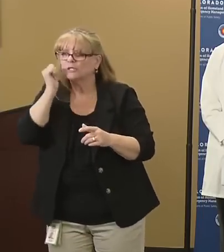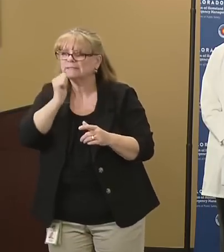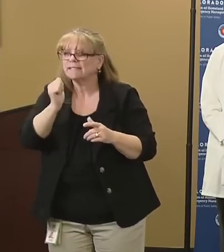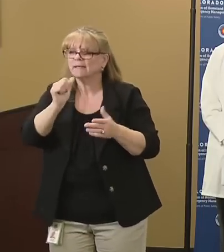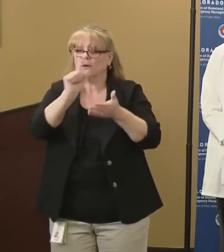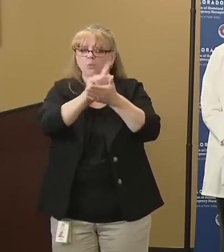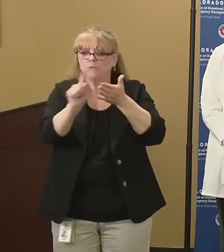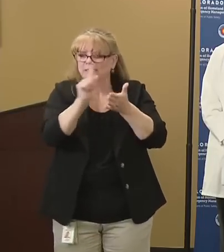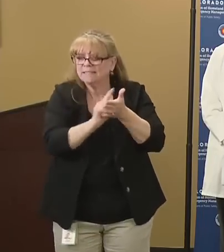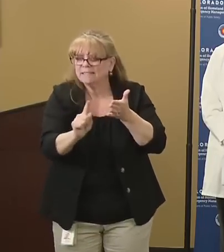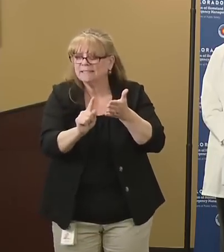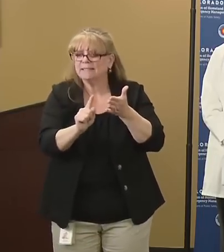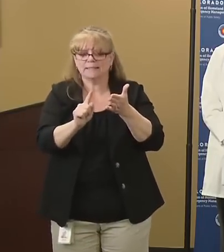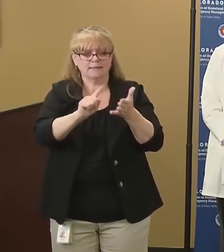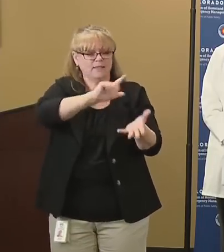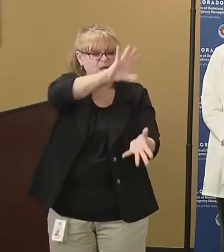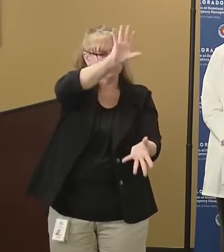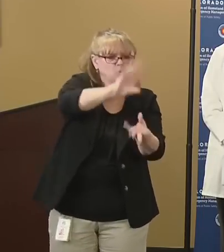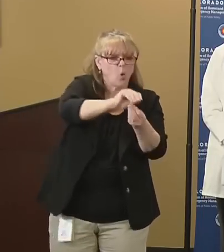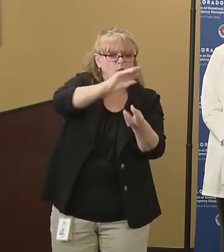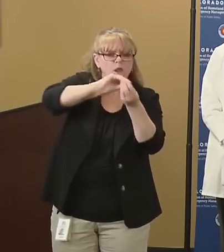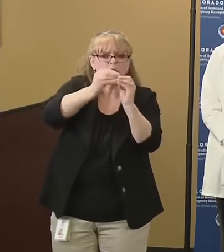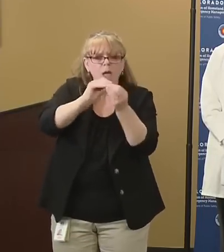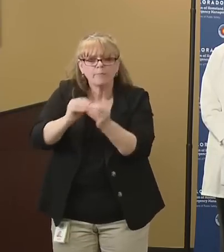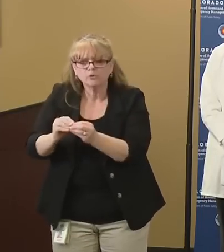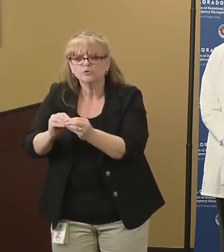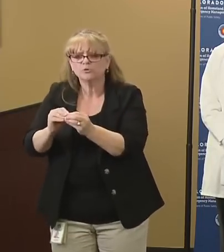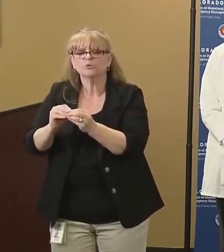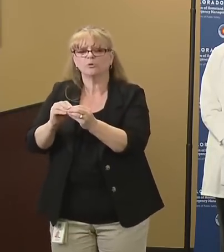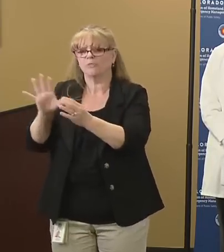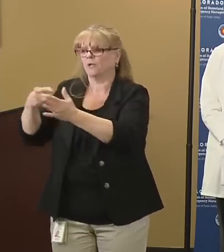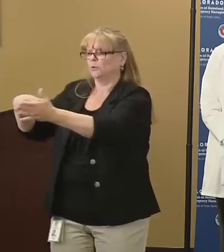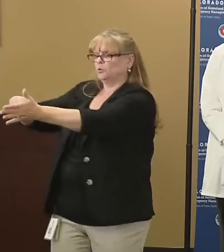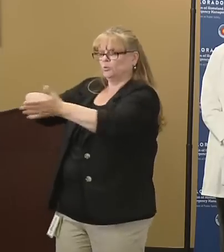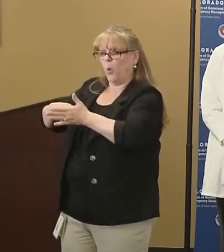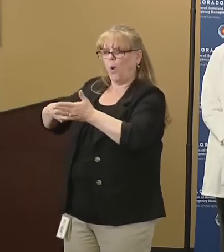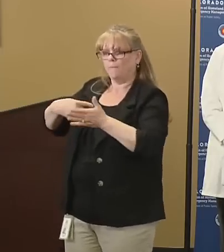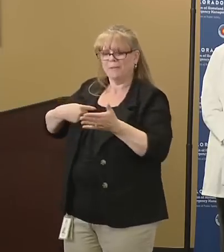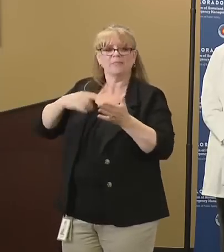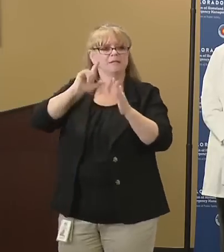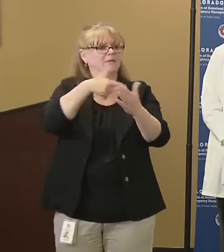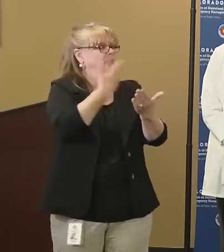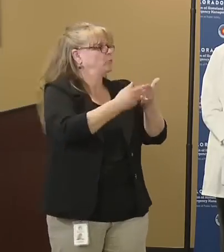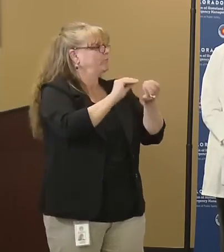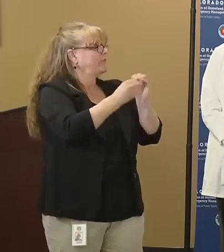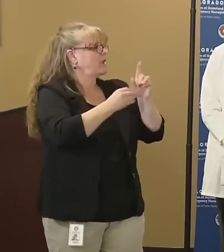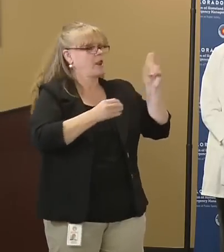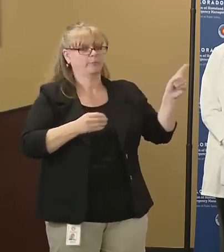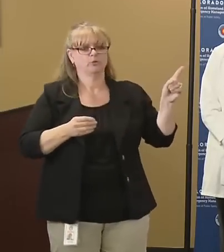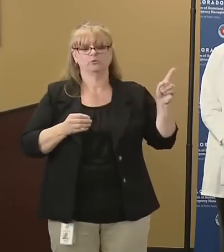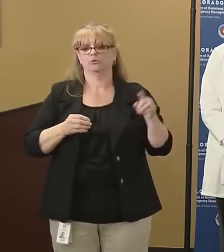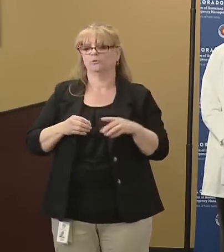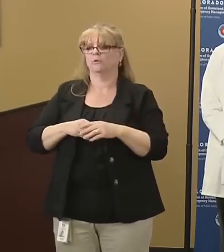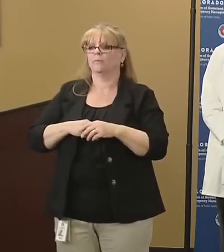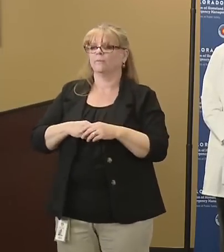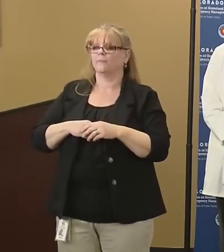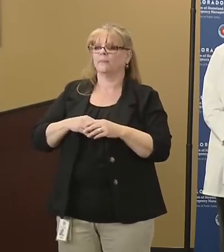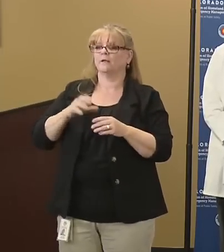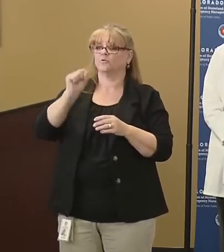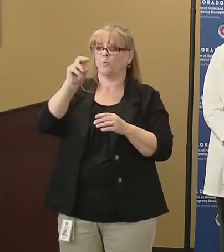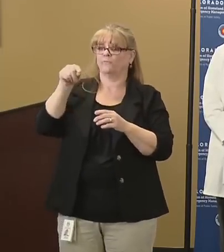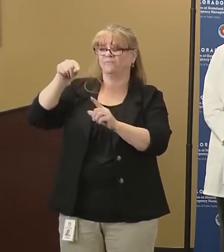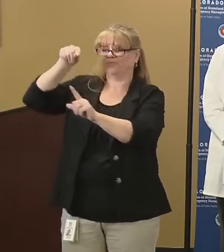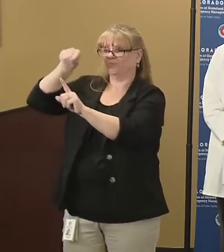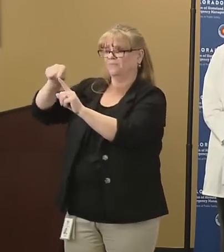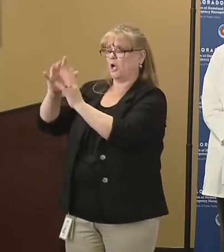reports to see exactly what impact these measures are having. Traffic is a proxy for changes in behavior, and that can be the weekday